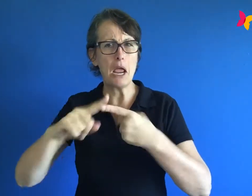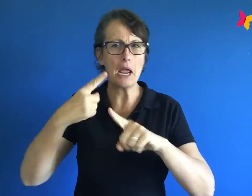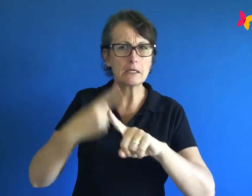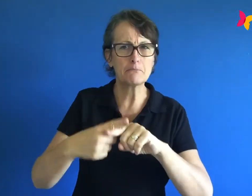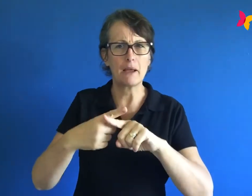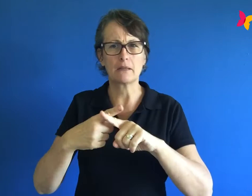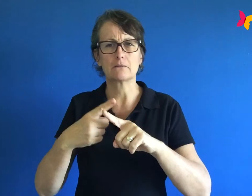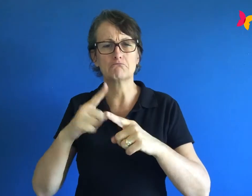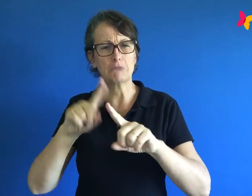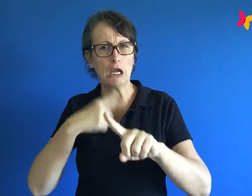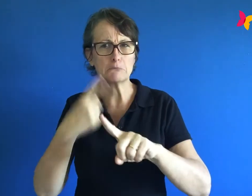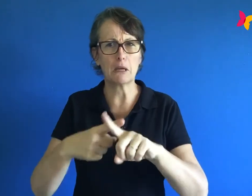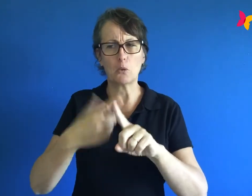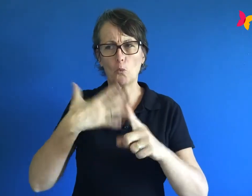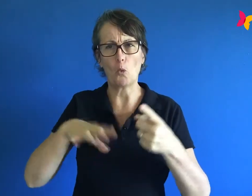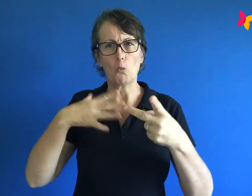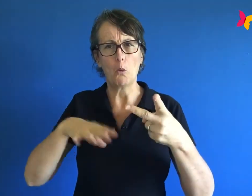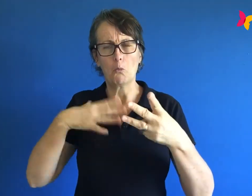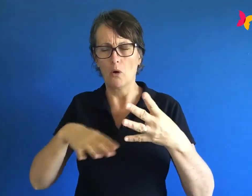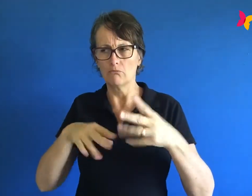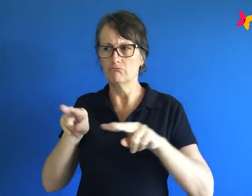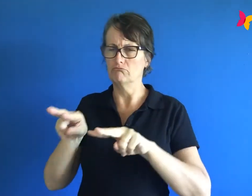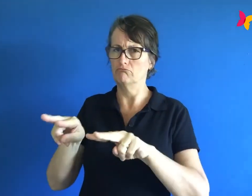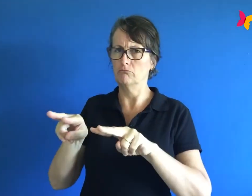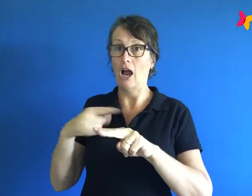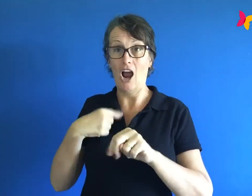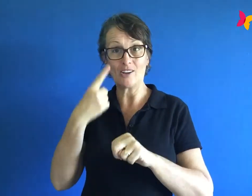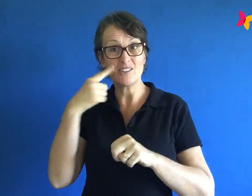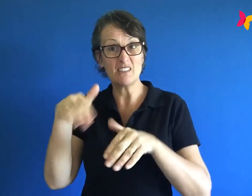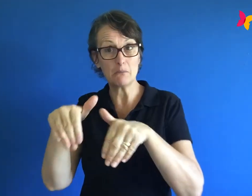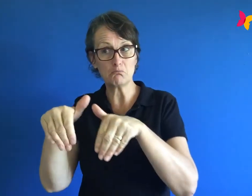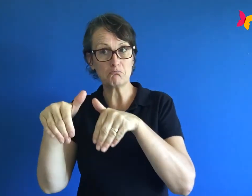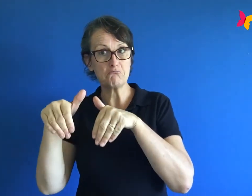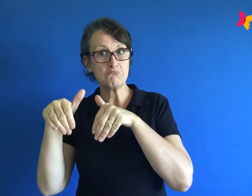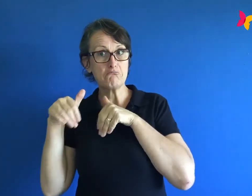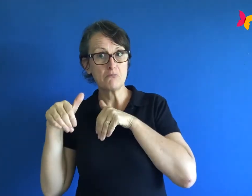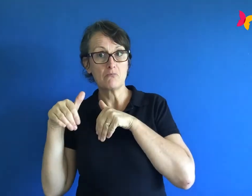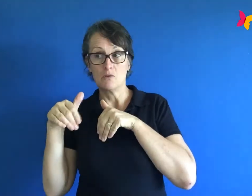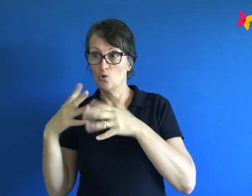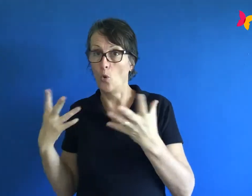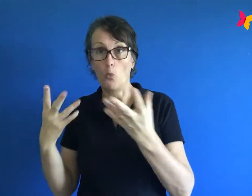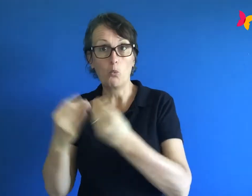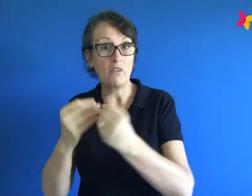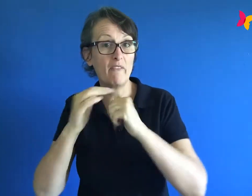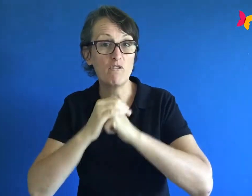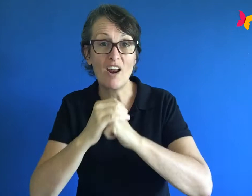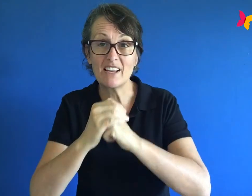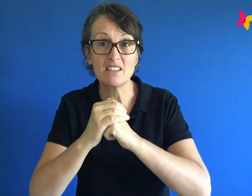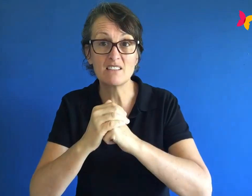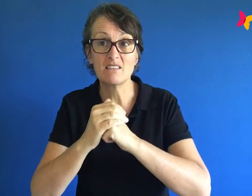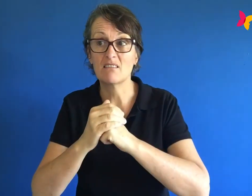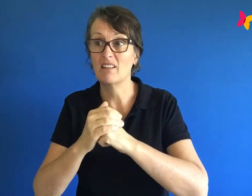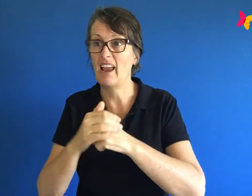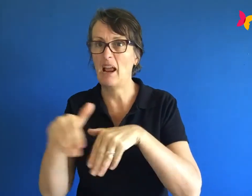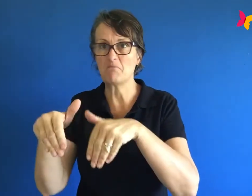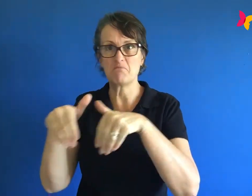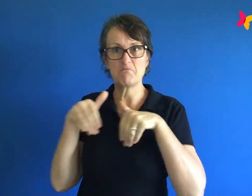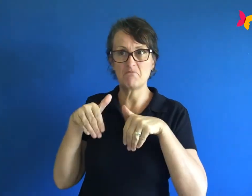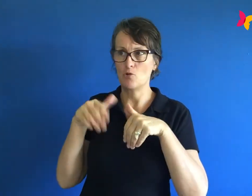noticed that he was withdrawing from friends and from us, and we